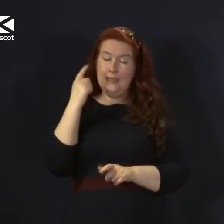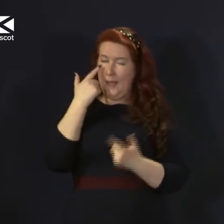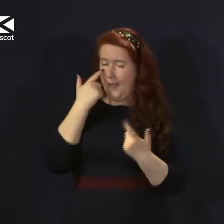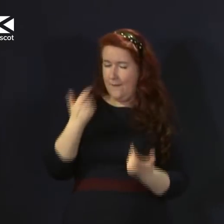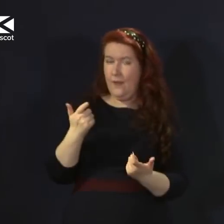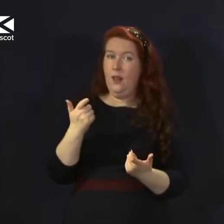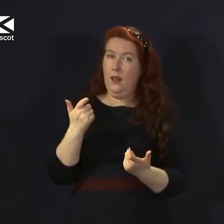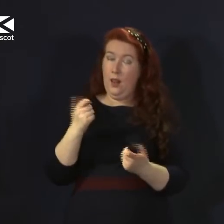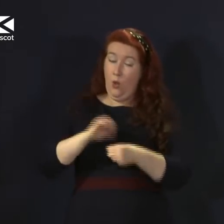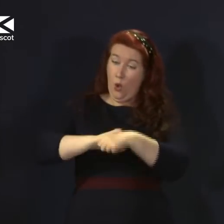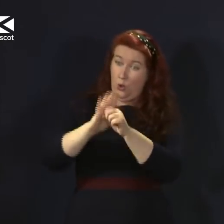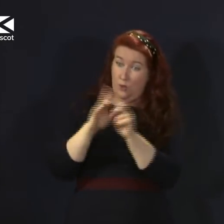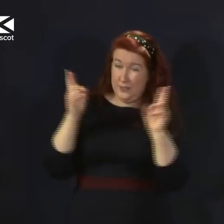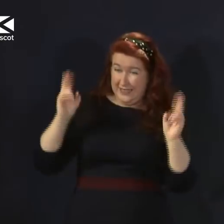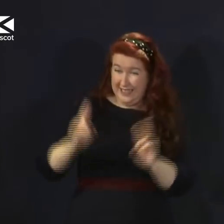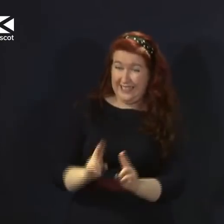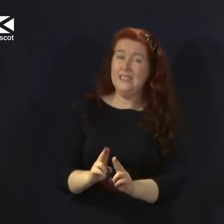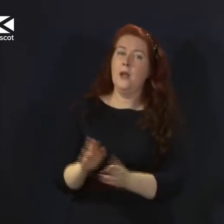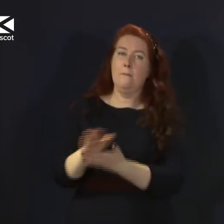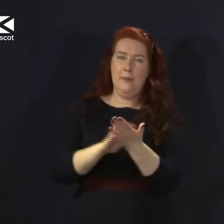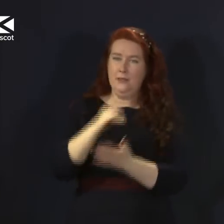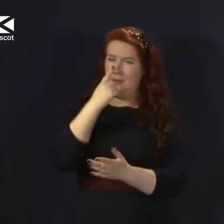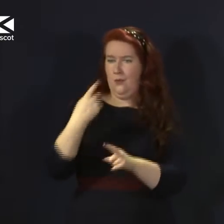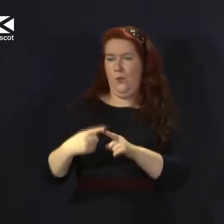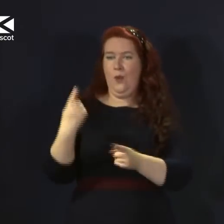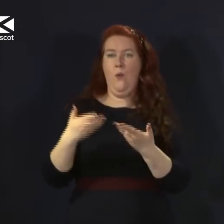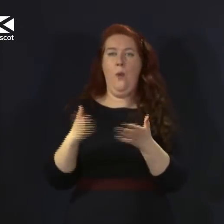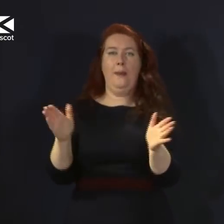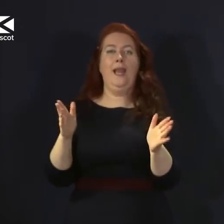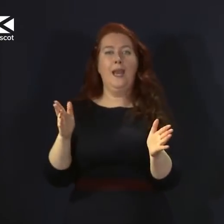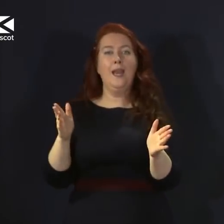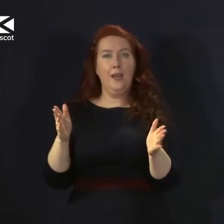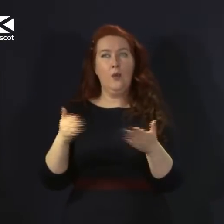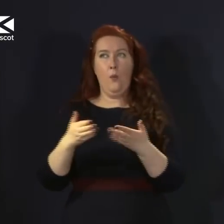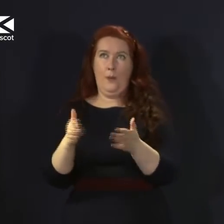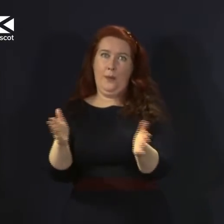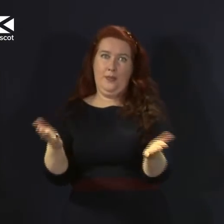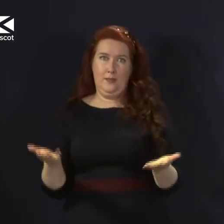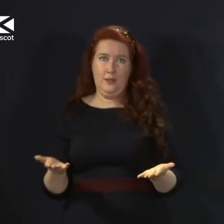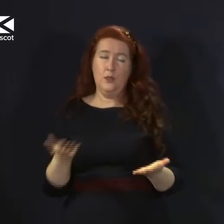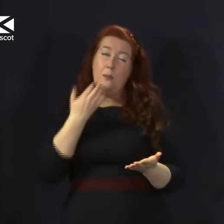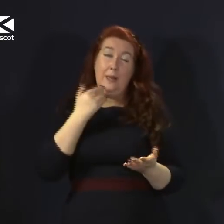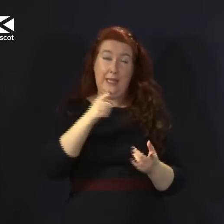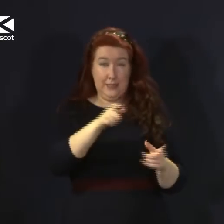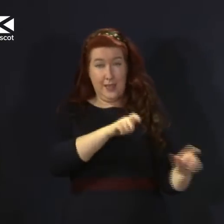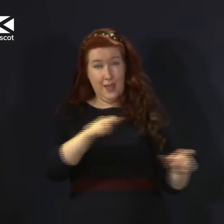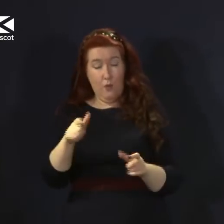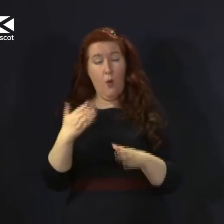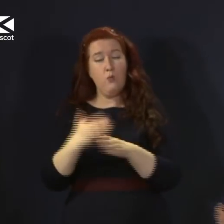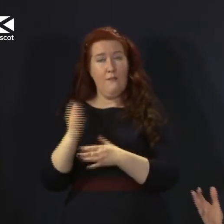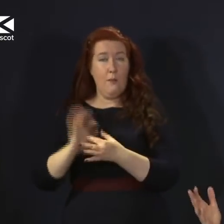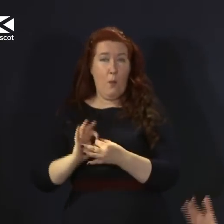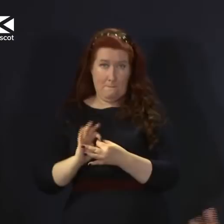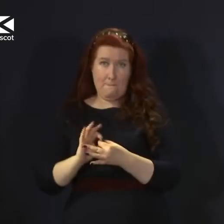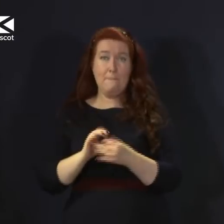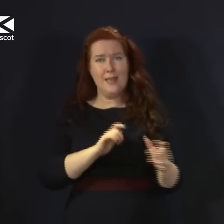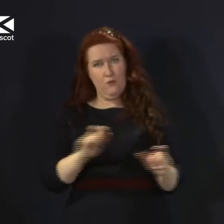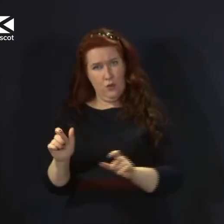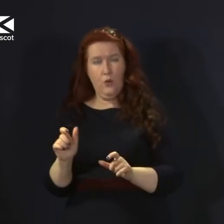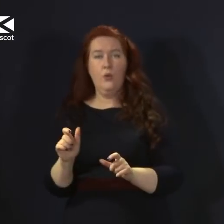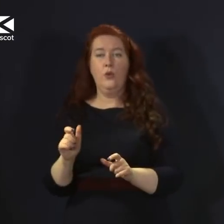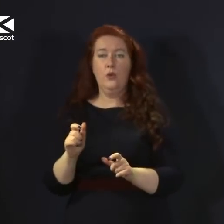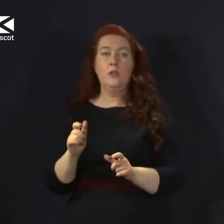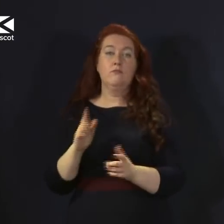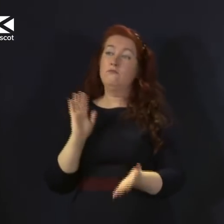virus, the more quickly we're going to be able to open things up. So please continue to work from home for now if you can. Use the Check In